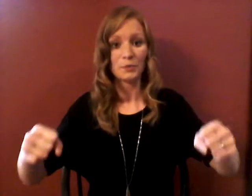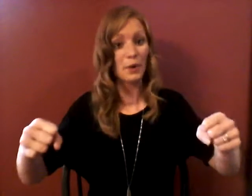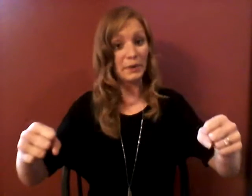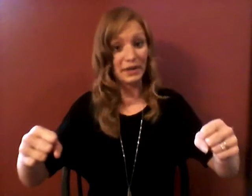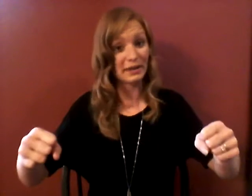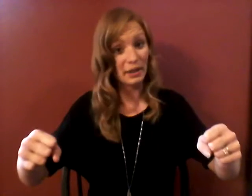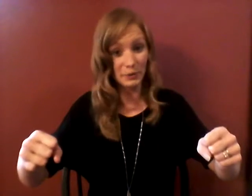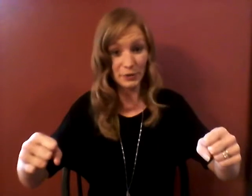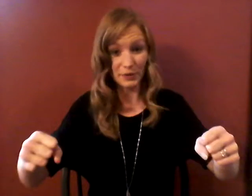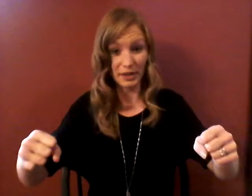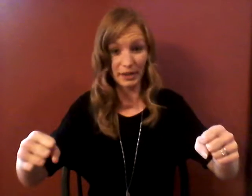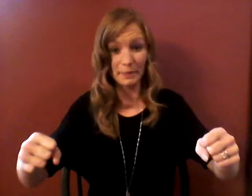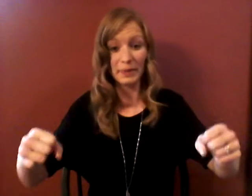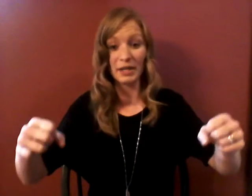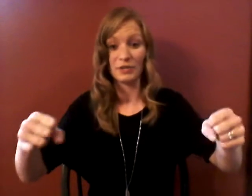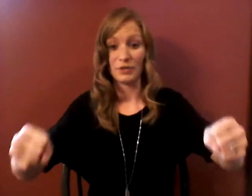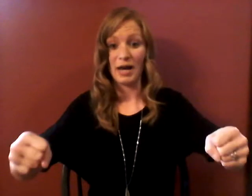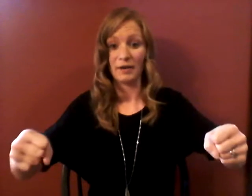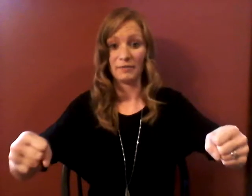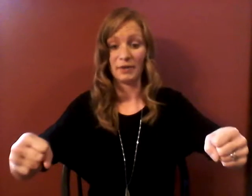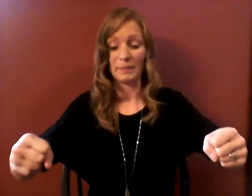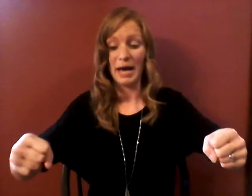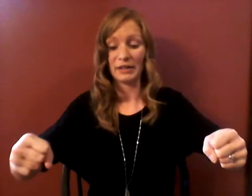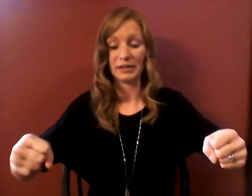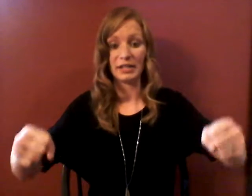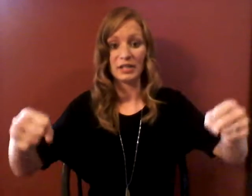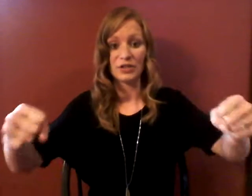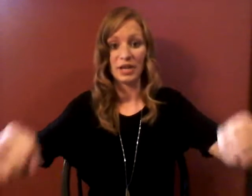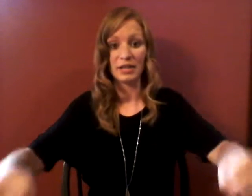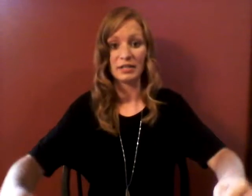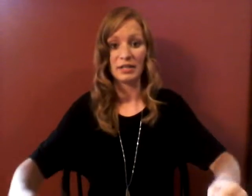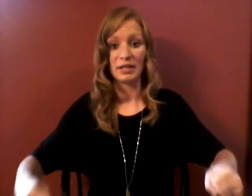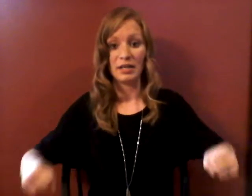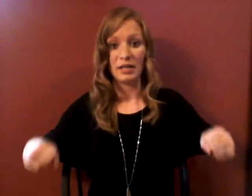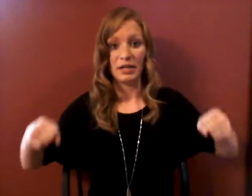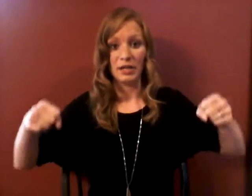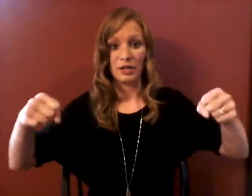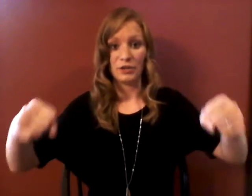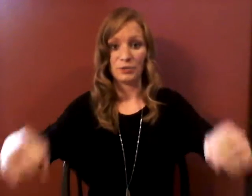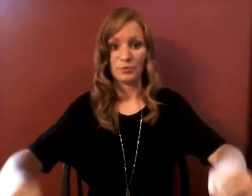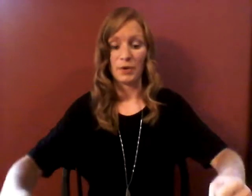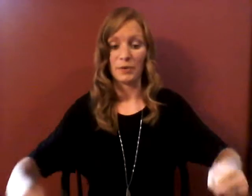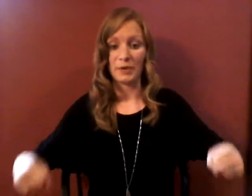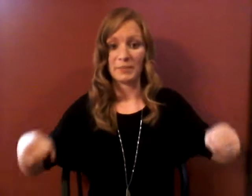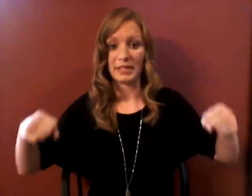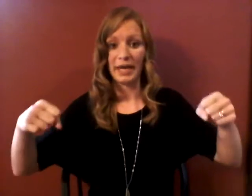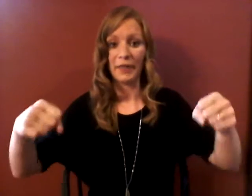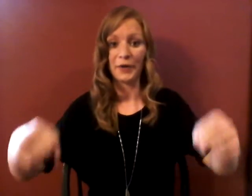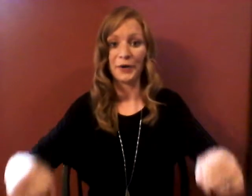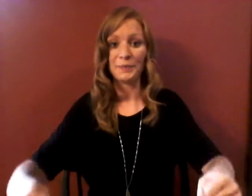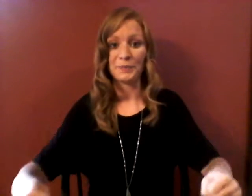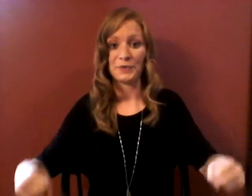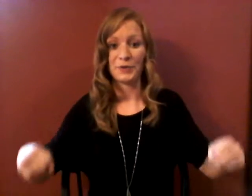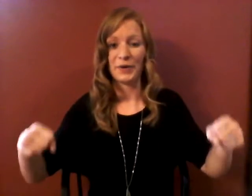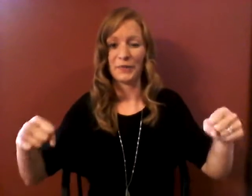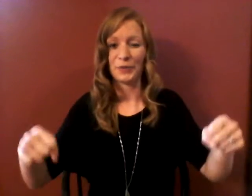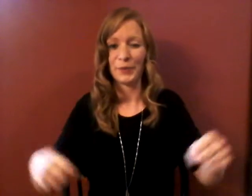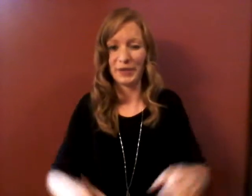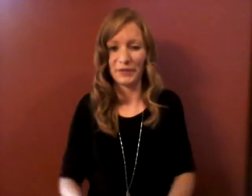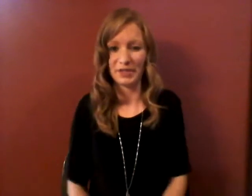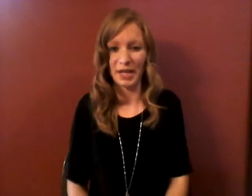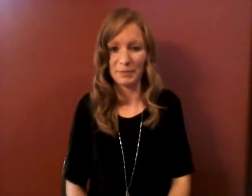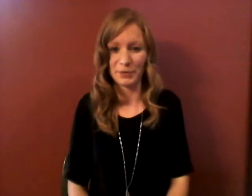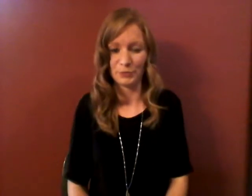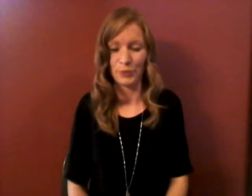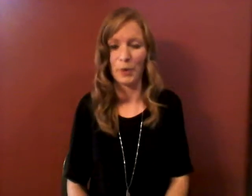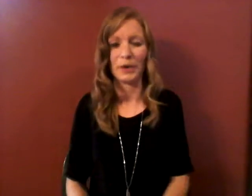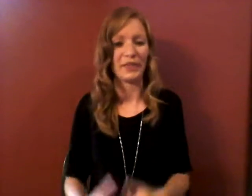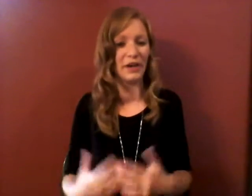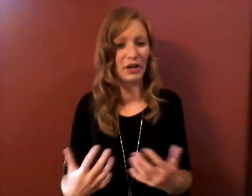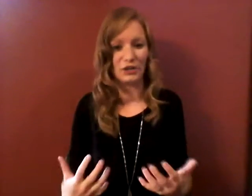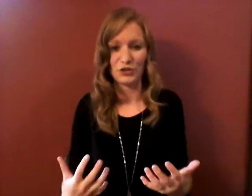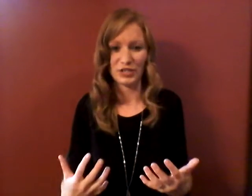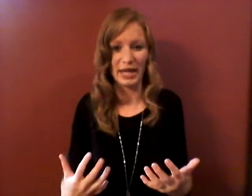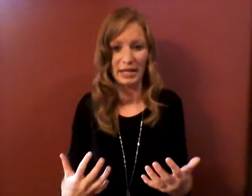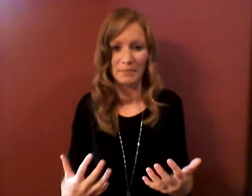rowing like they would do in the Olympics. You have paddle in each hand, and you row them together. So you have three different types of rowing there, and you just kind of mime